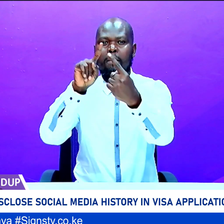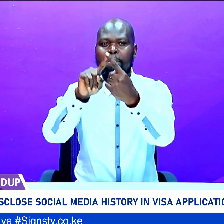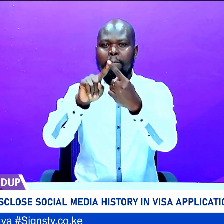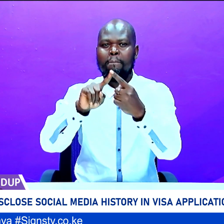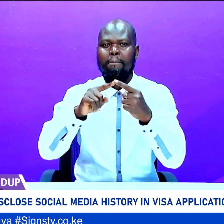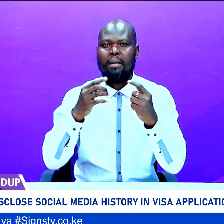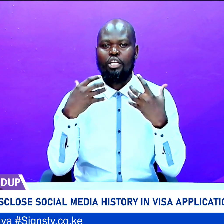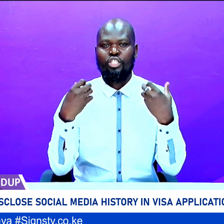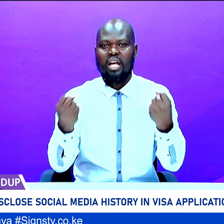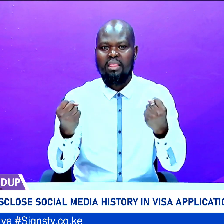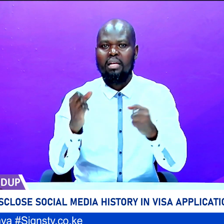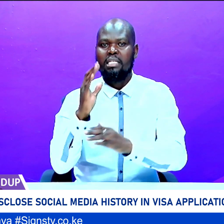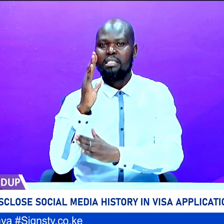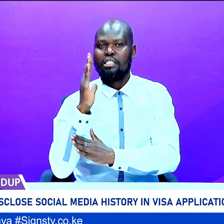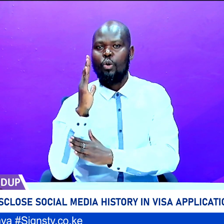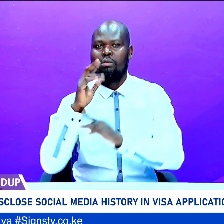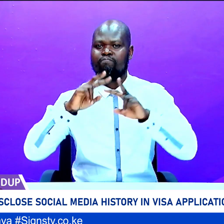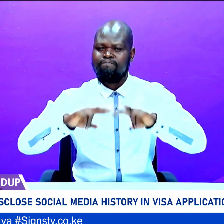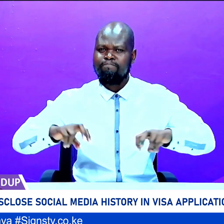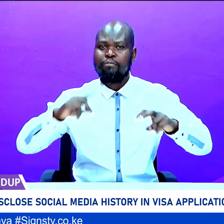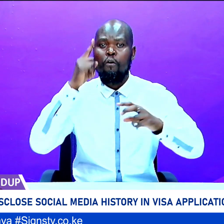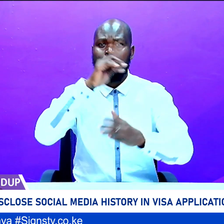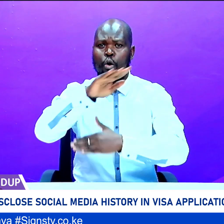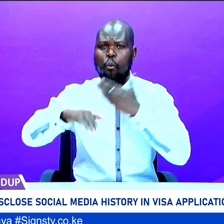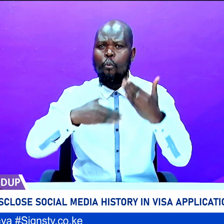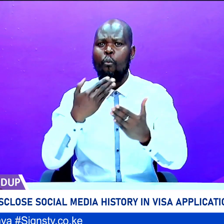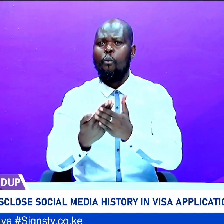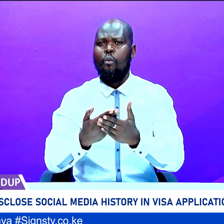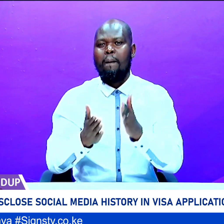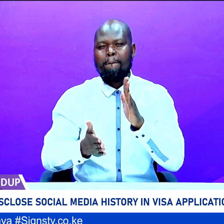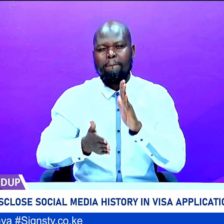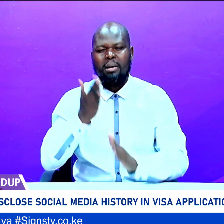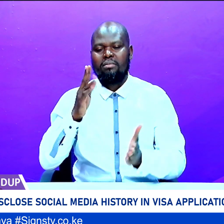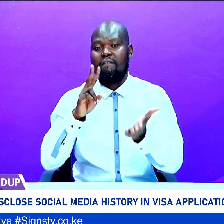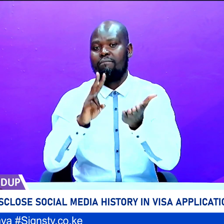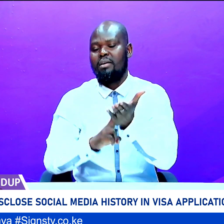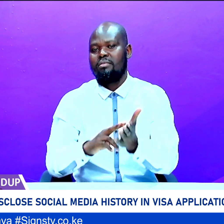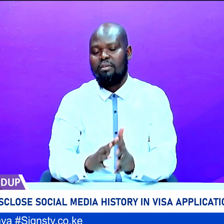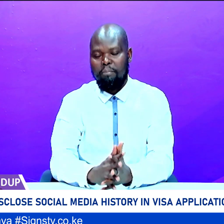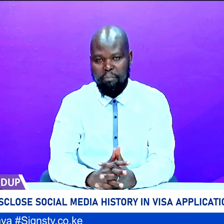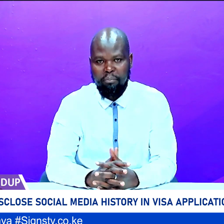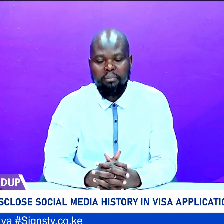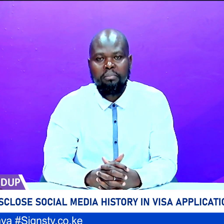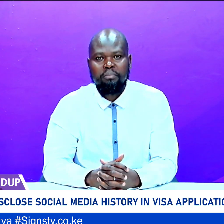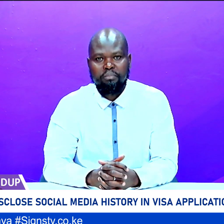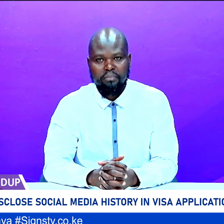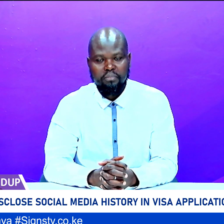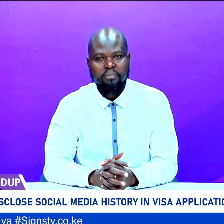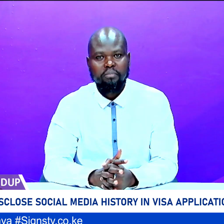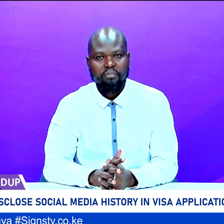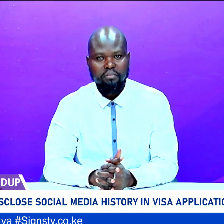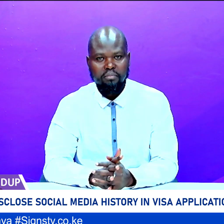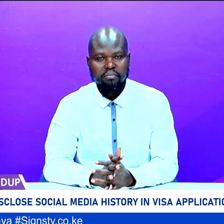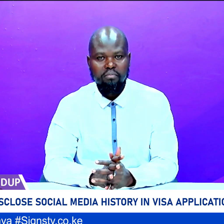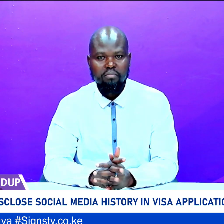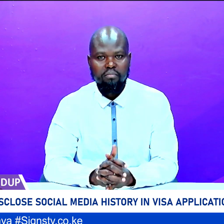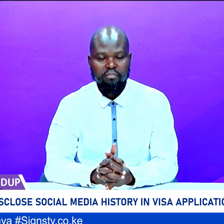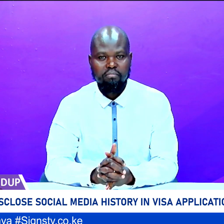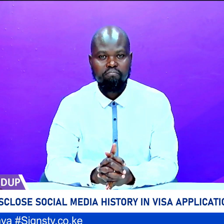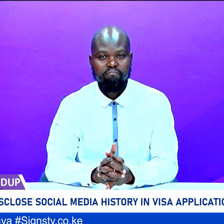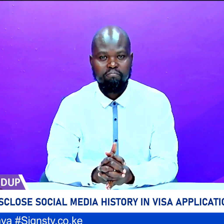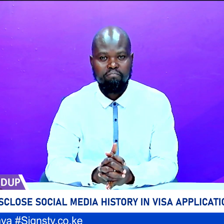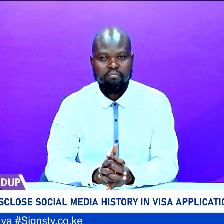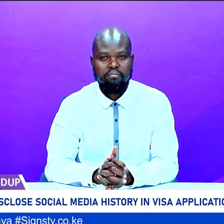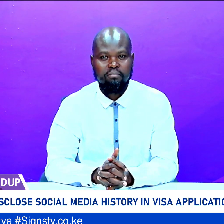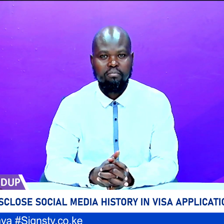This directive is part of enhanced vetting procedures aimed at strengthening security checks for all